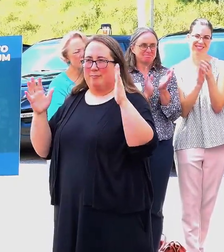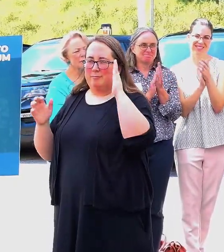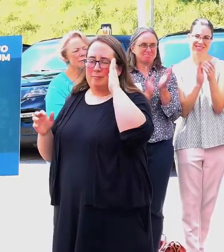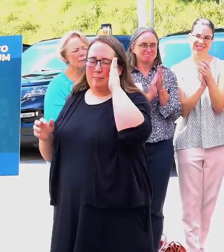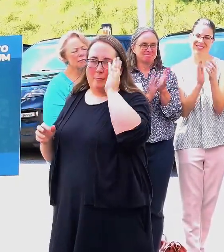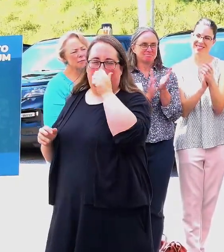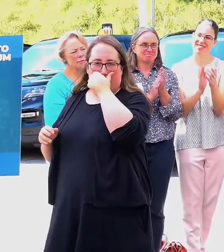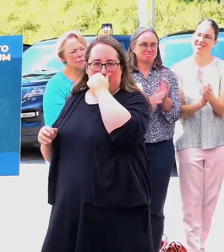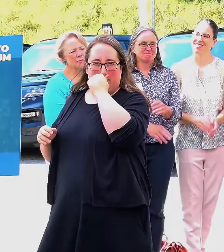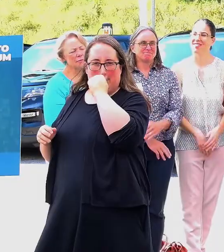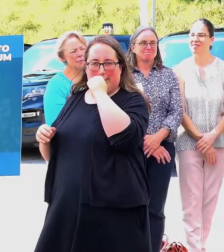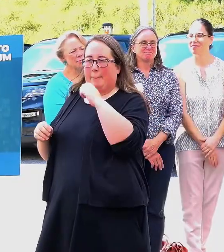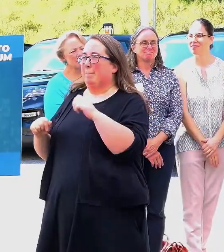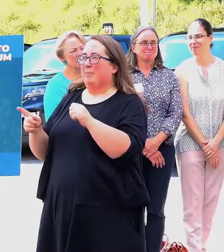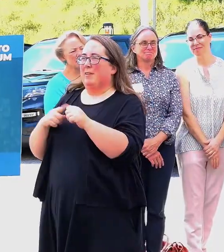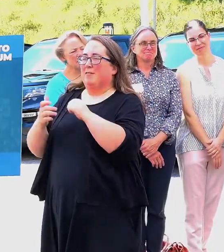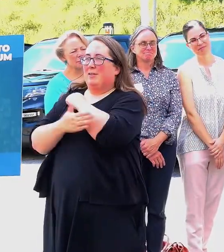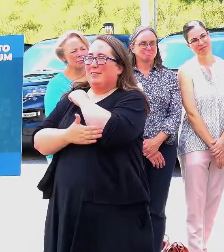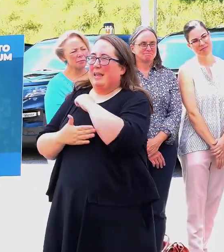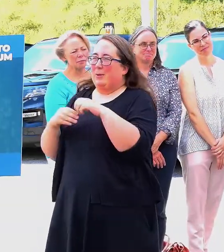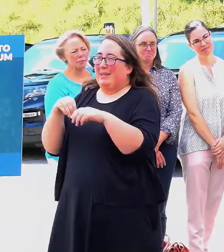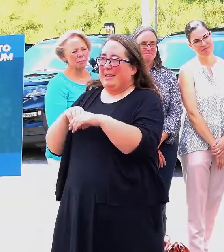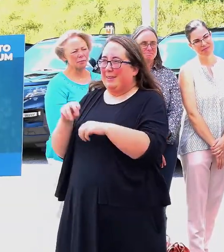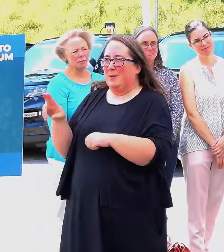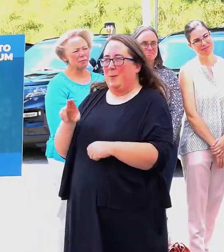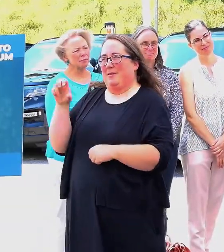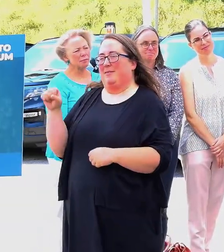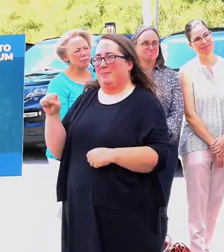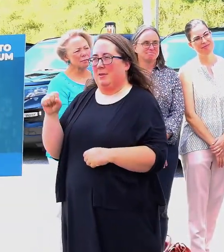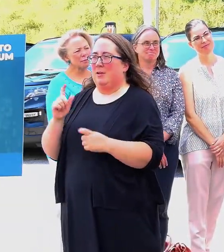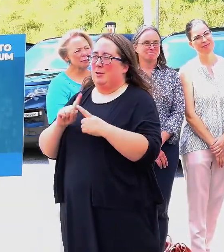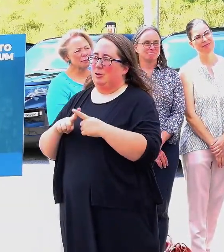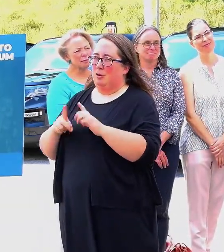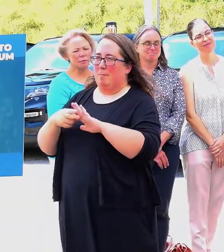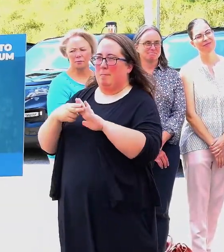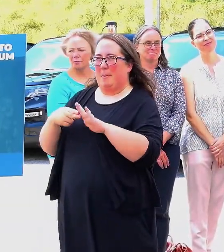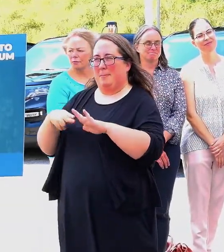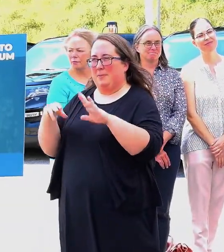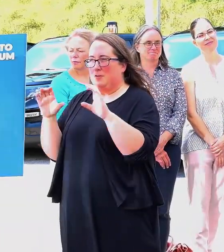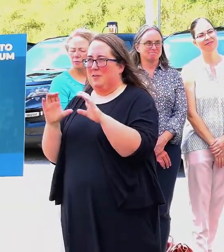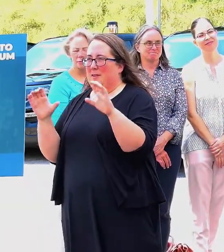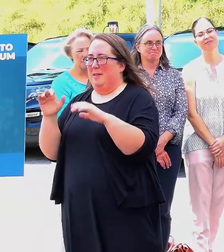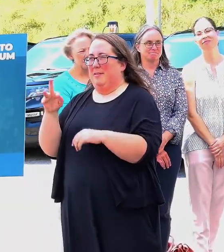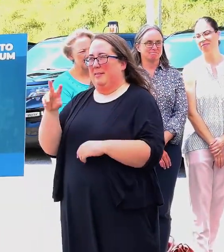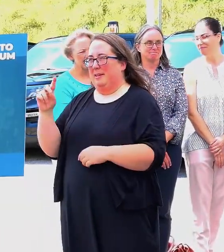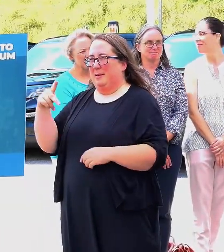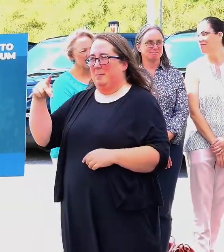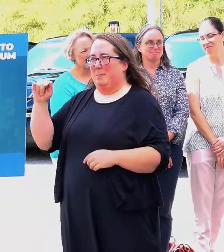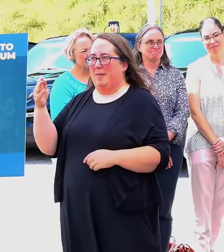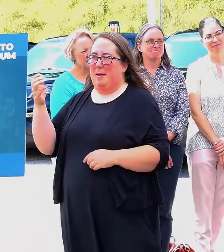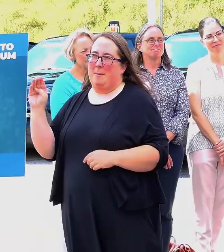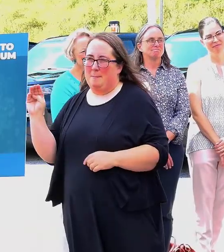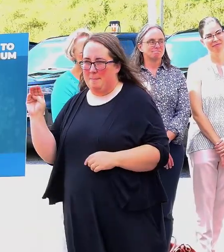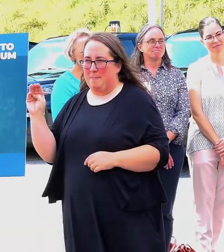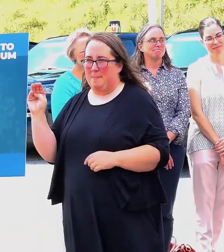The first county in our nation to get certified LEED